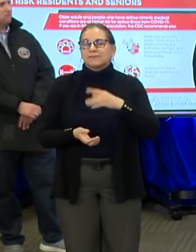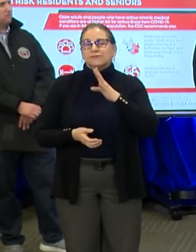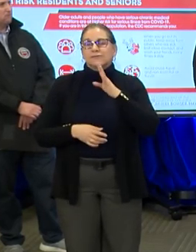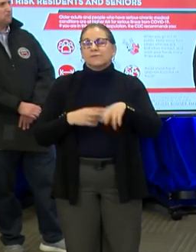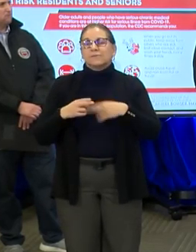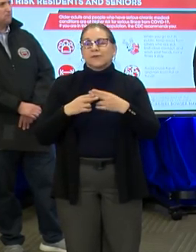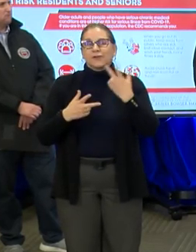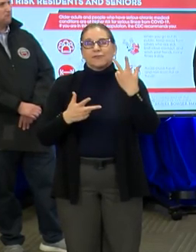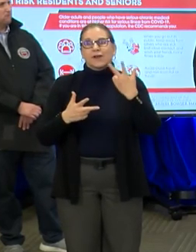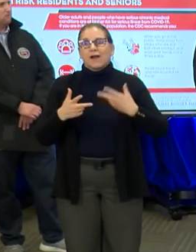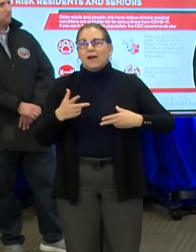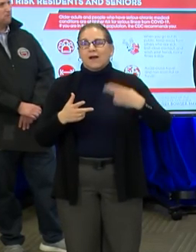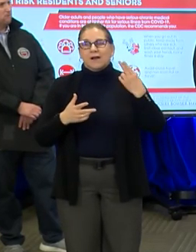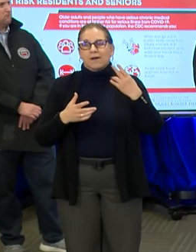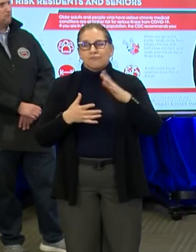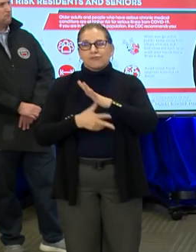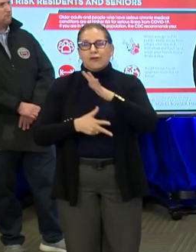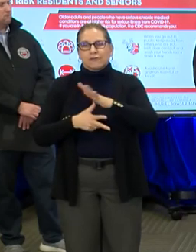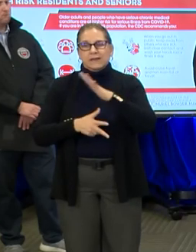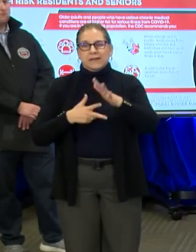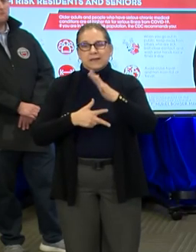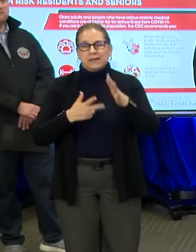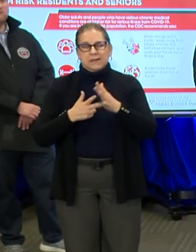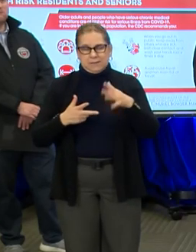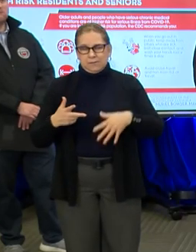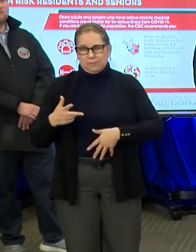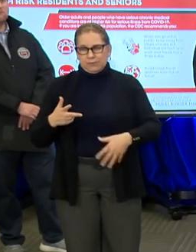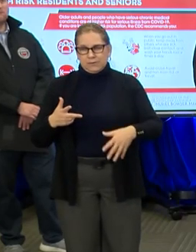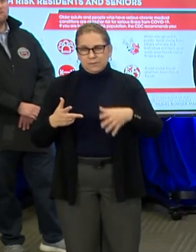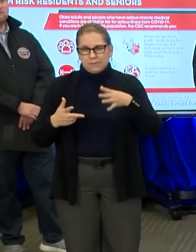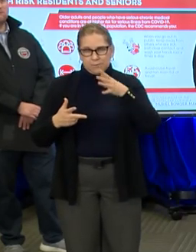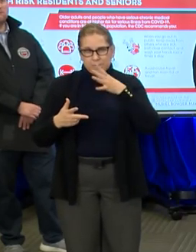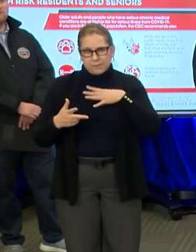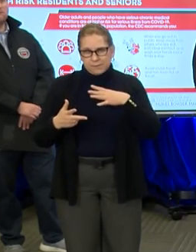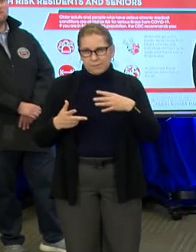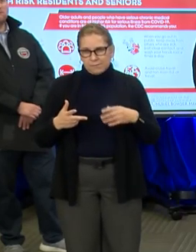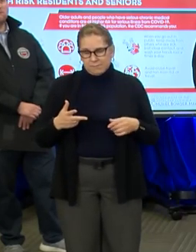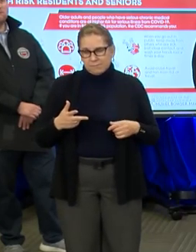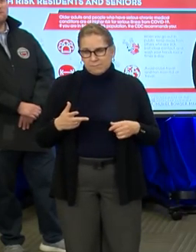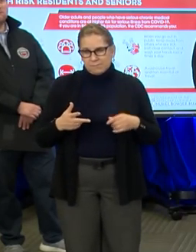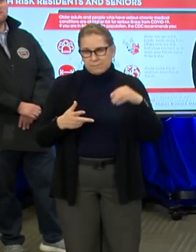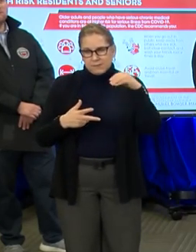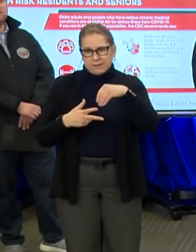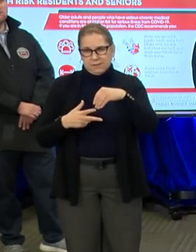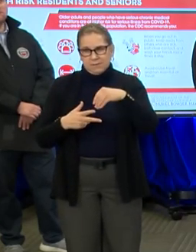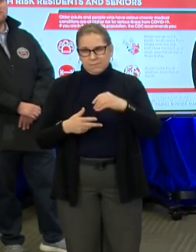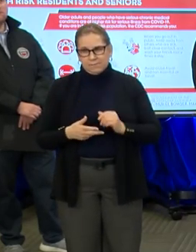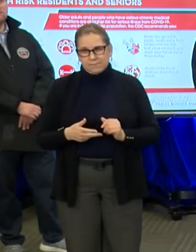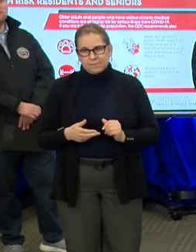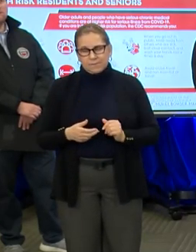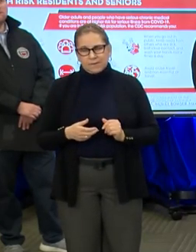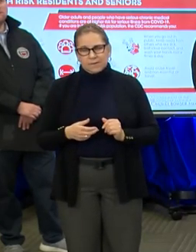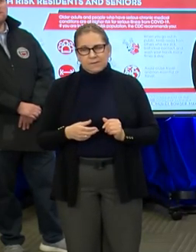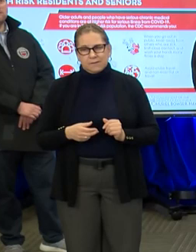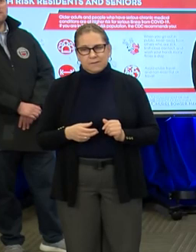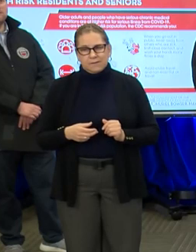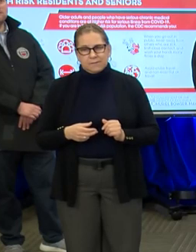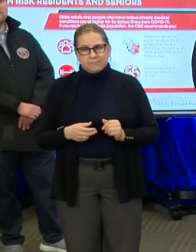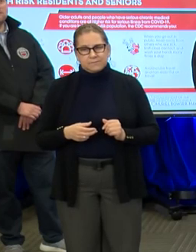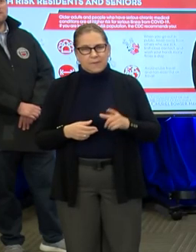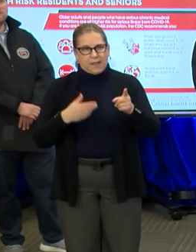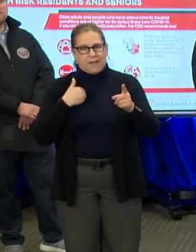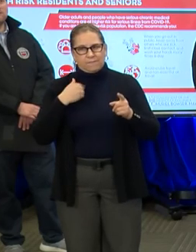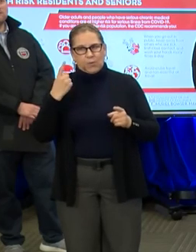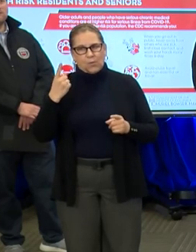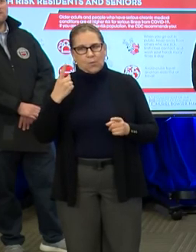holds for that question. And to show we're not screening these questions in any way, Sophie from the Washington Times wants to know how your call with the